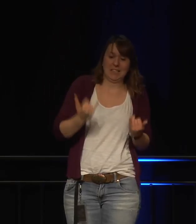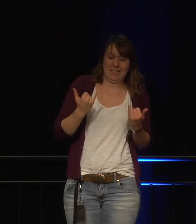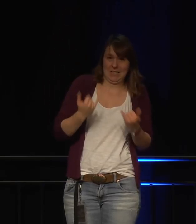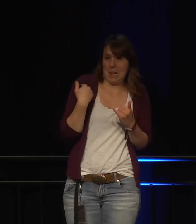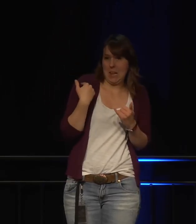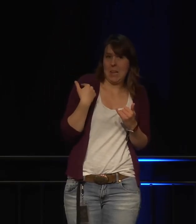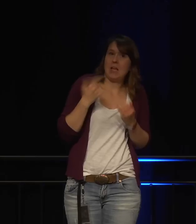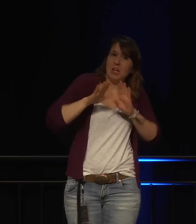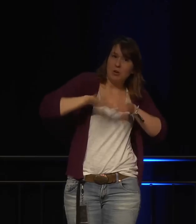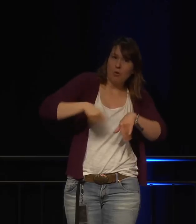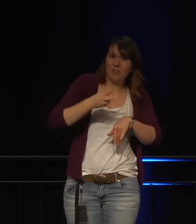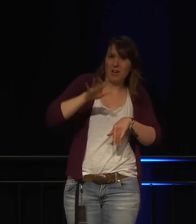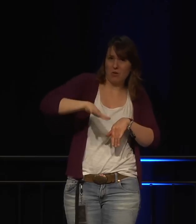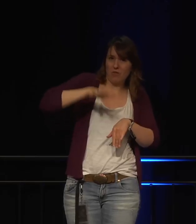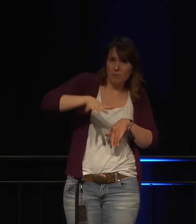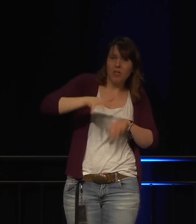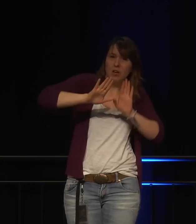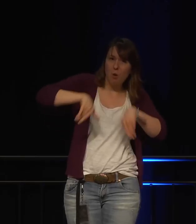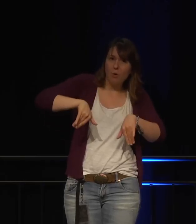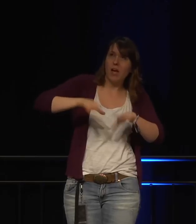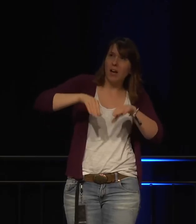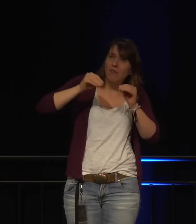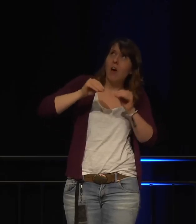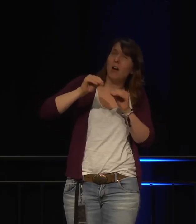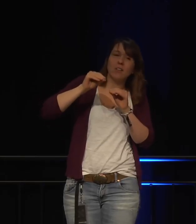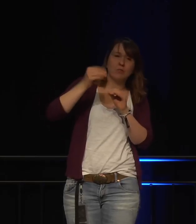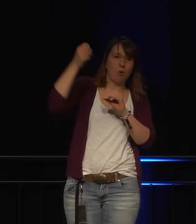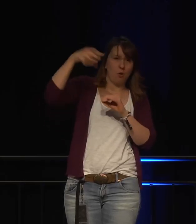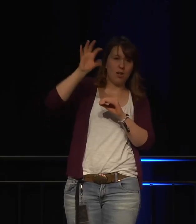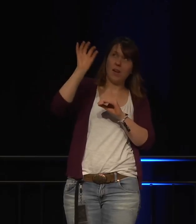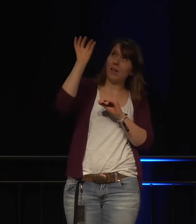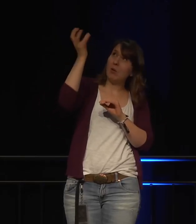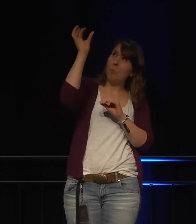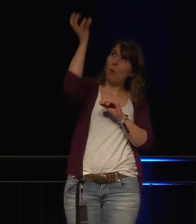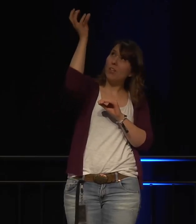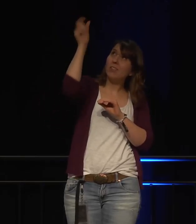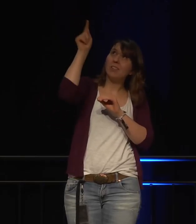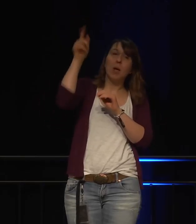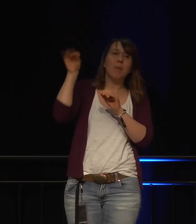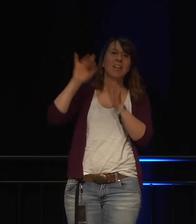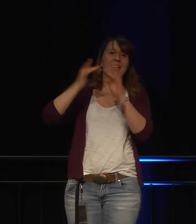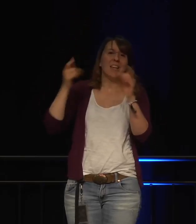bulbs in 2015, and when they did that, they